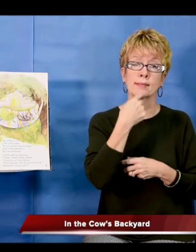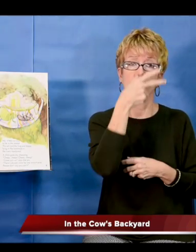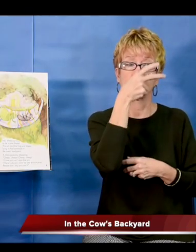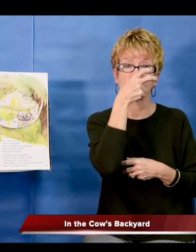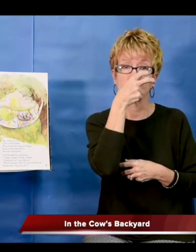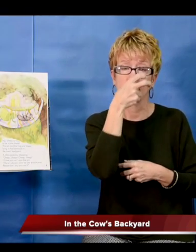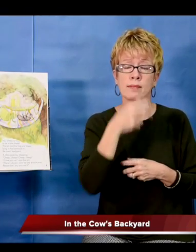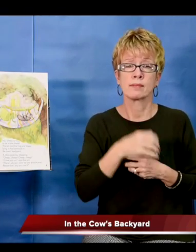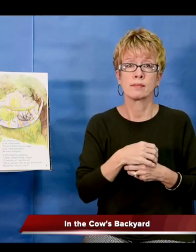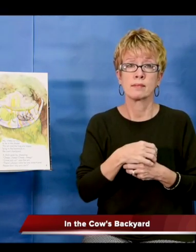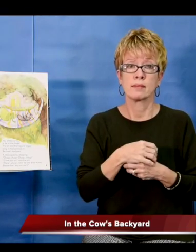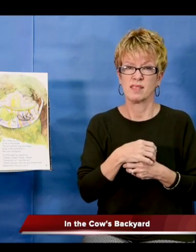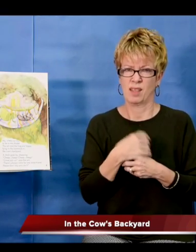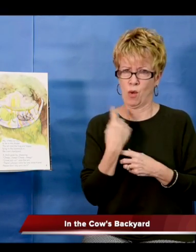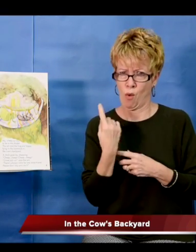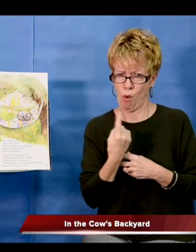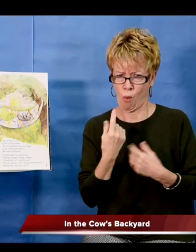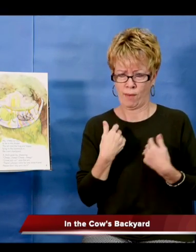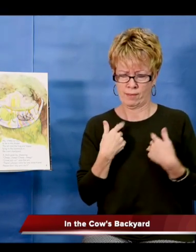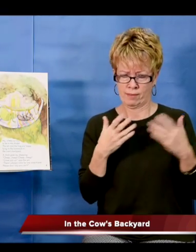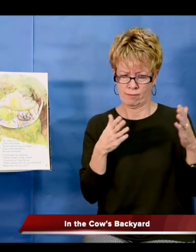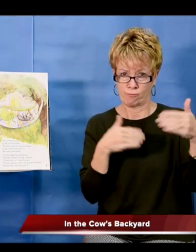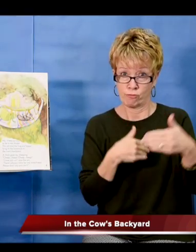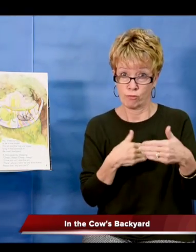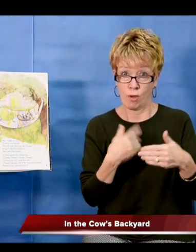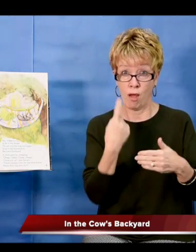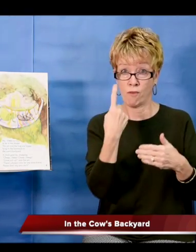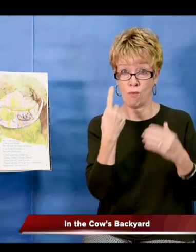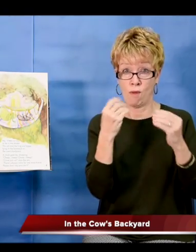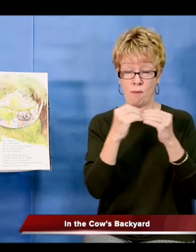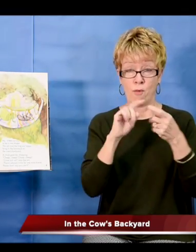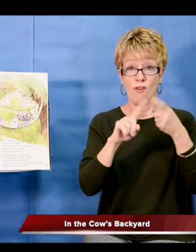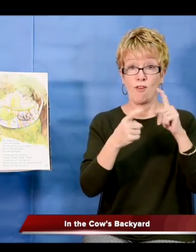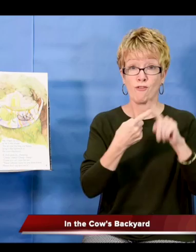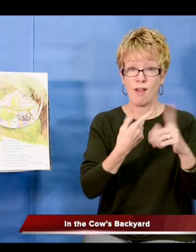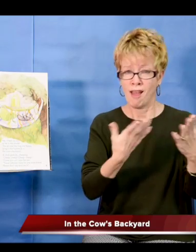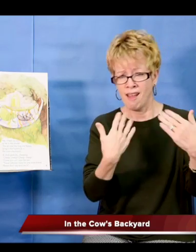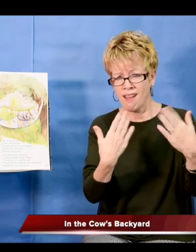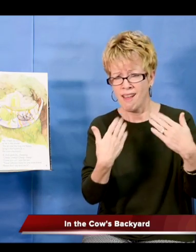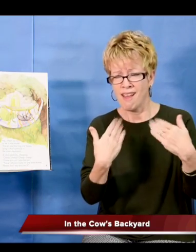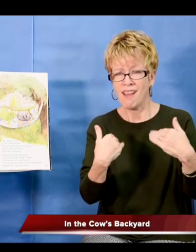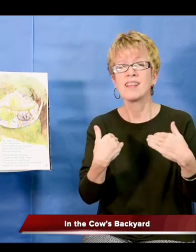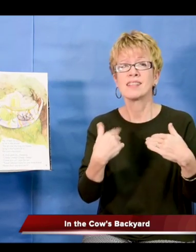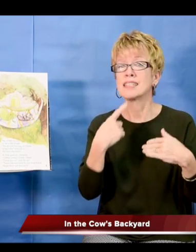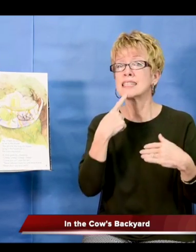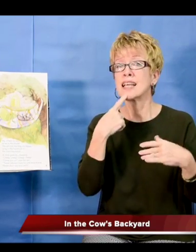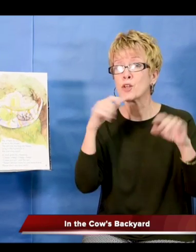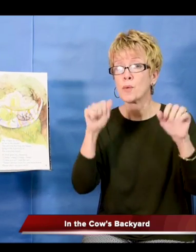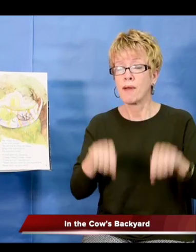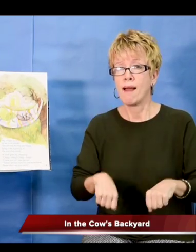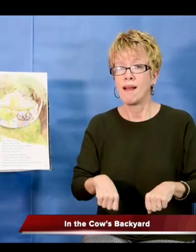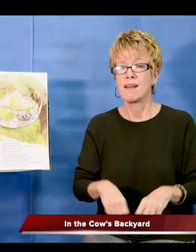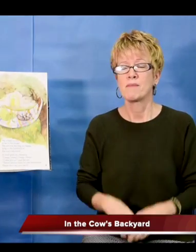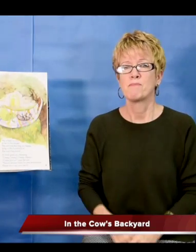ant. There's always room for one more friend. Please don't say you can't.